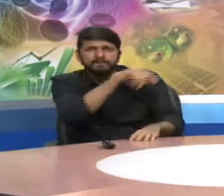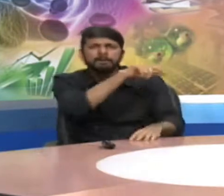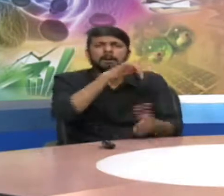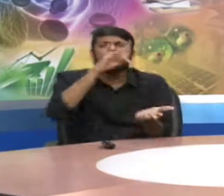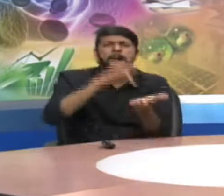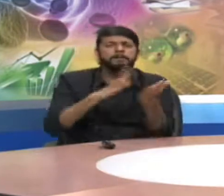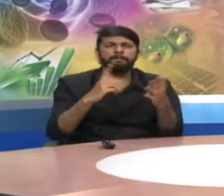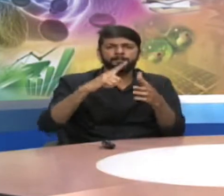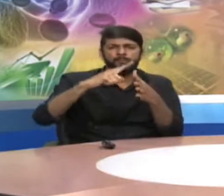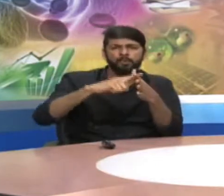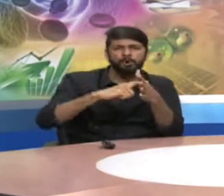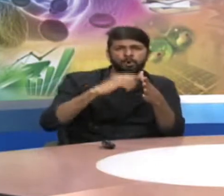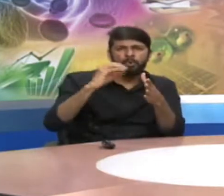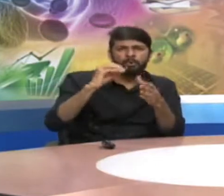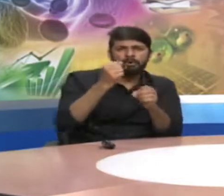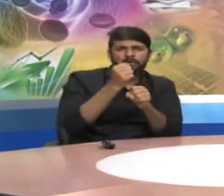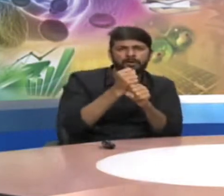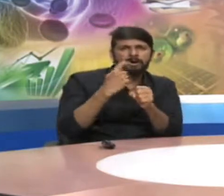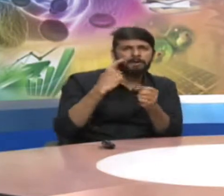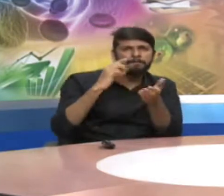Badami Bagh,